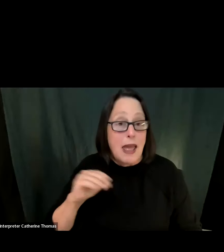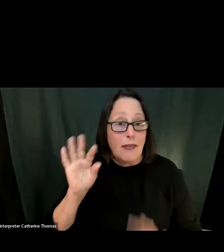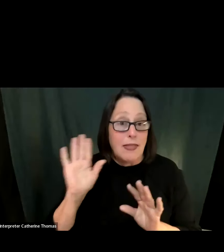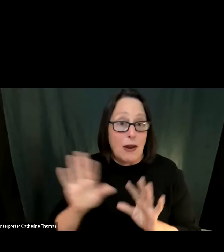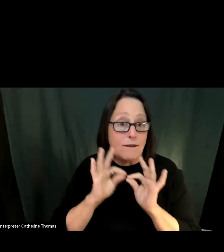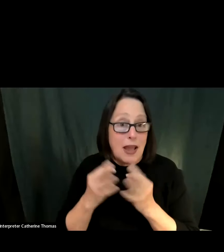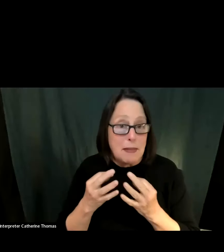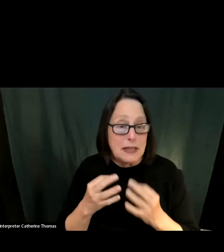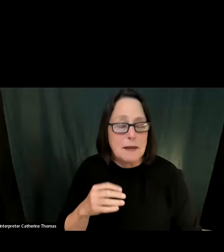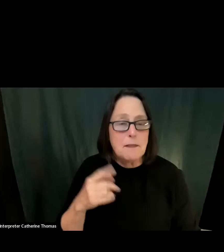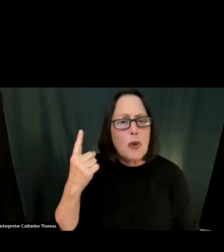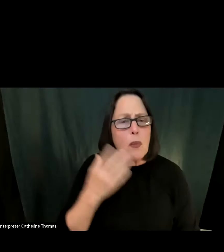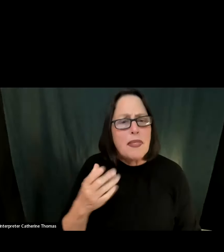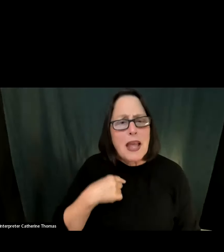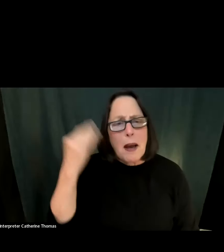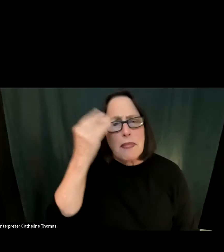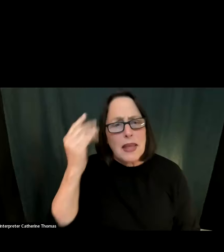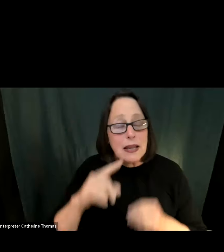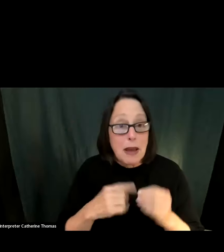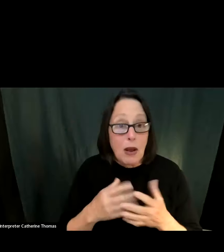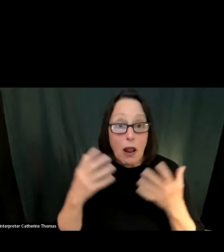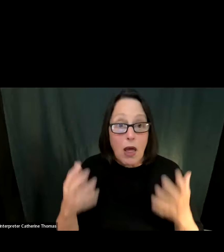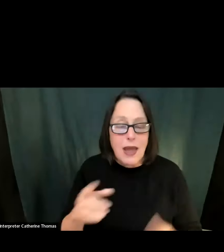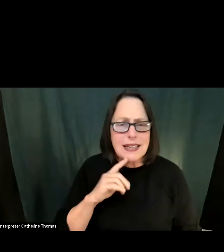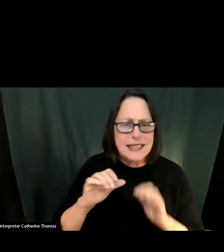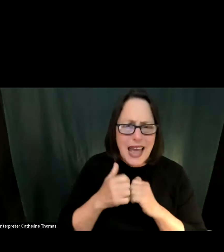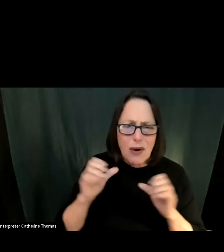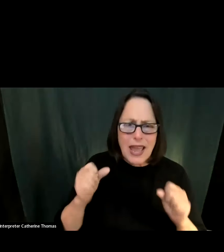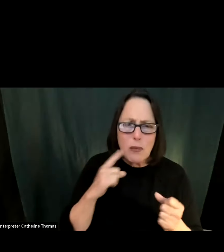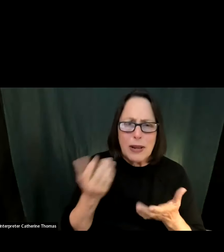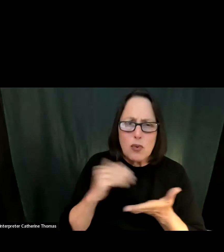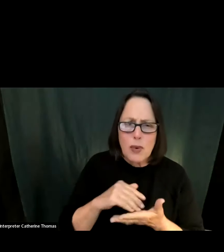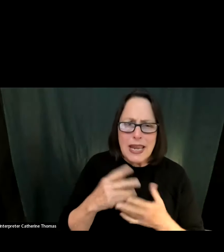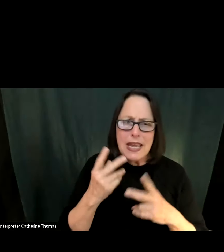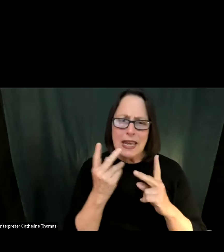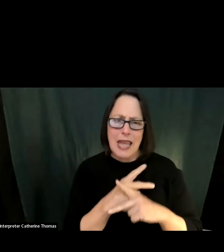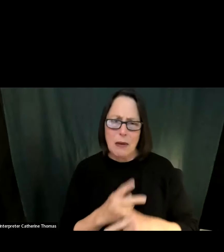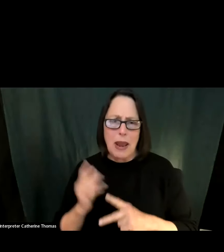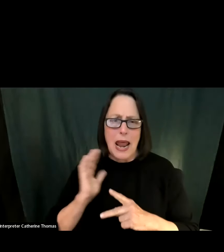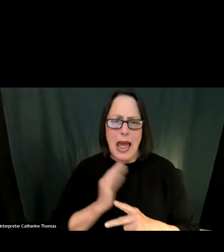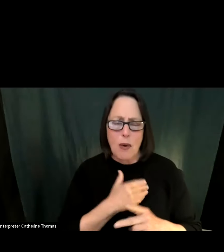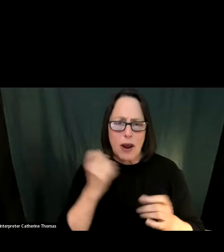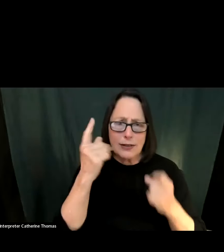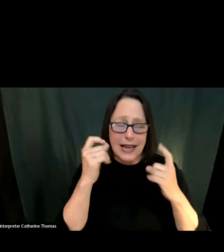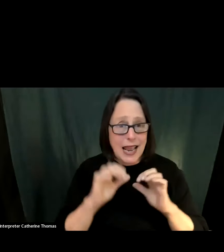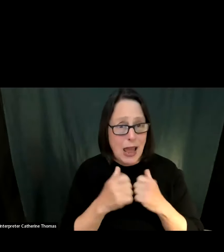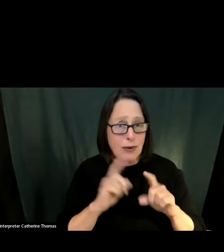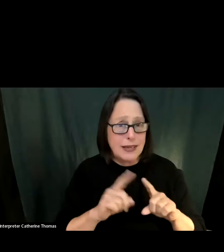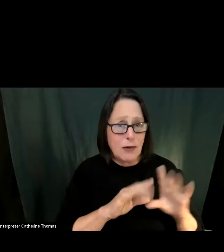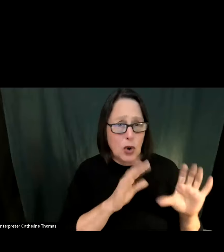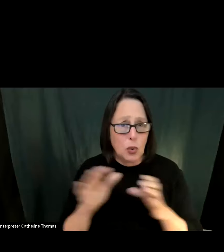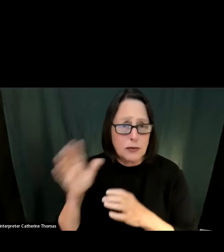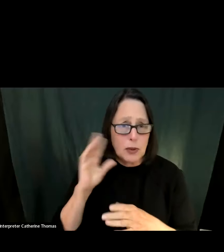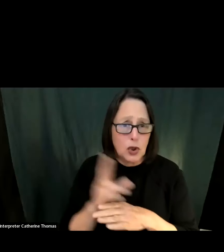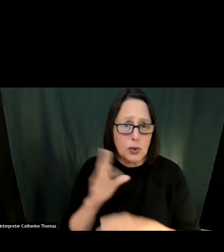One of the things I've been thinking a lot about is how to recalibrate our understanding about how different populations will use 988.